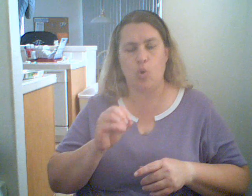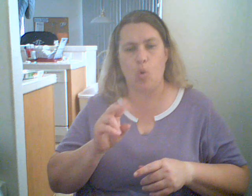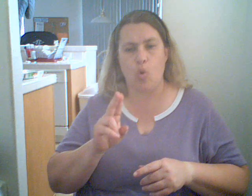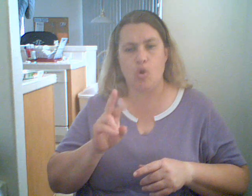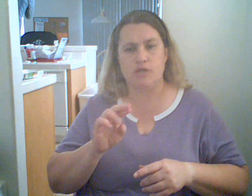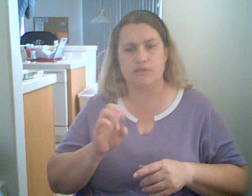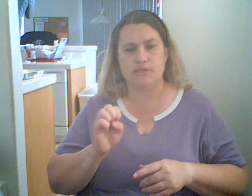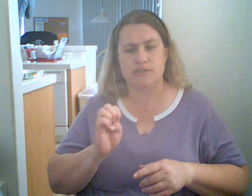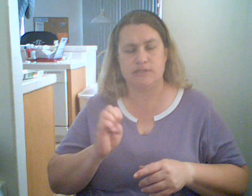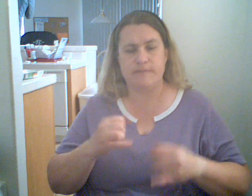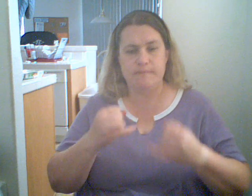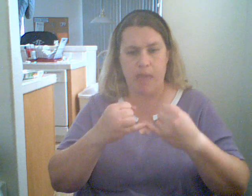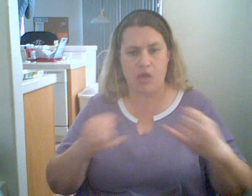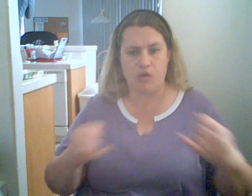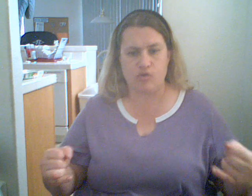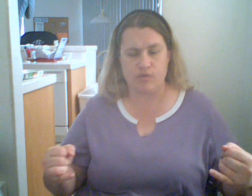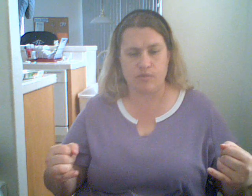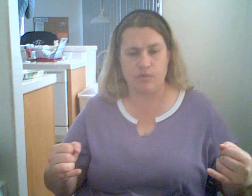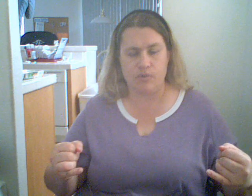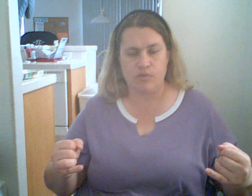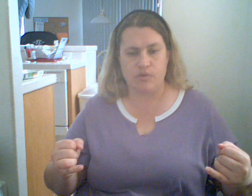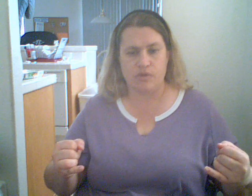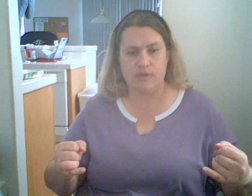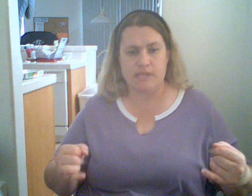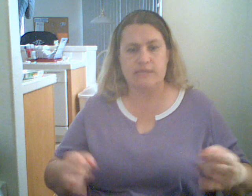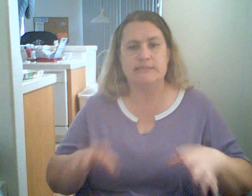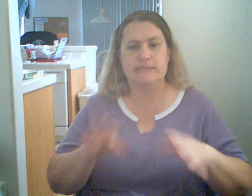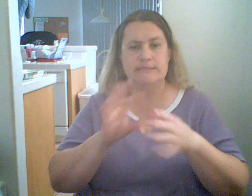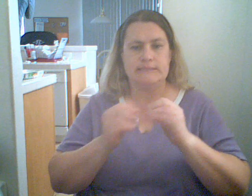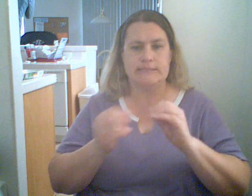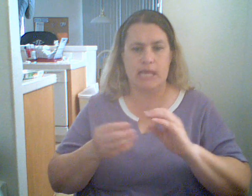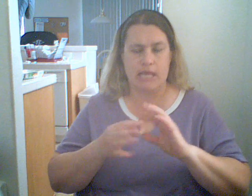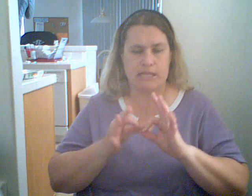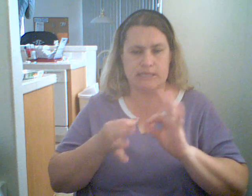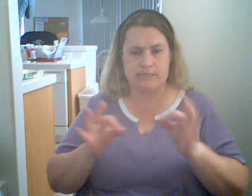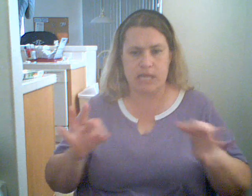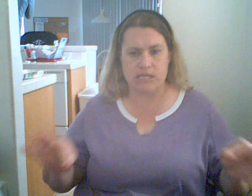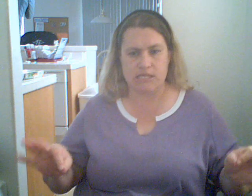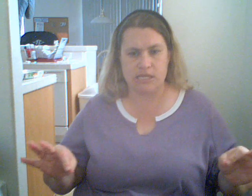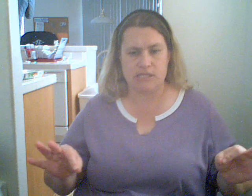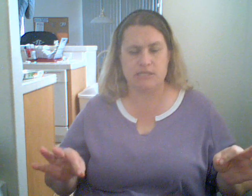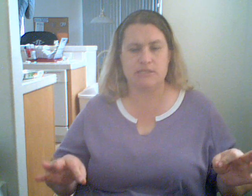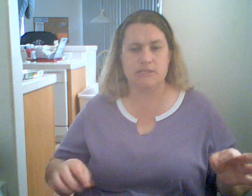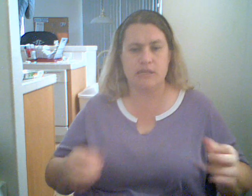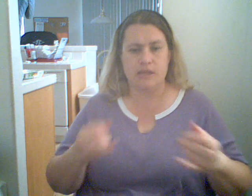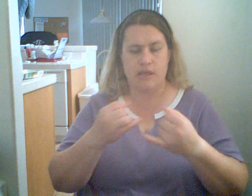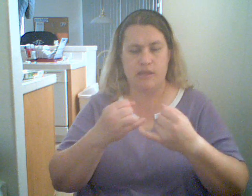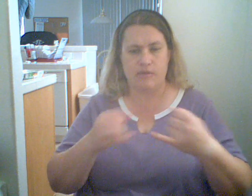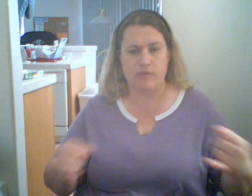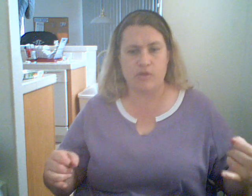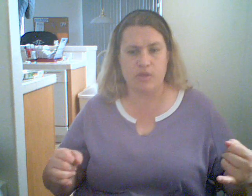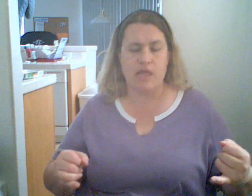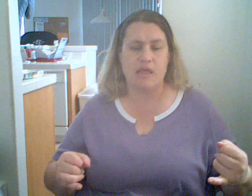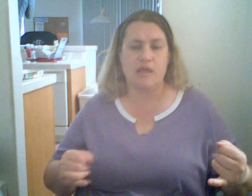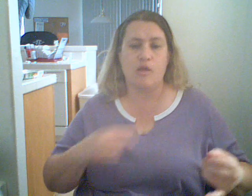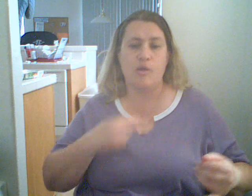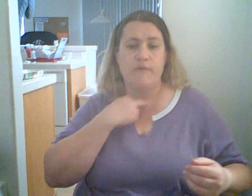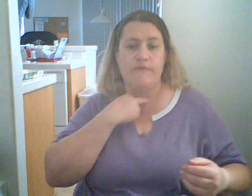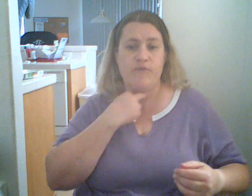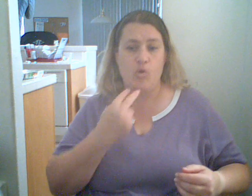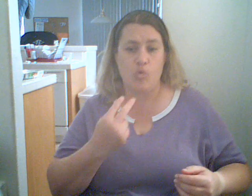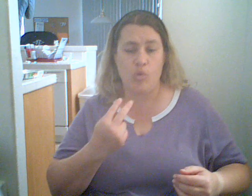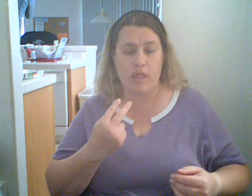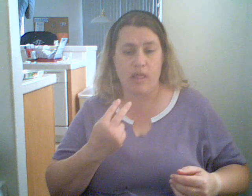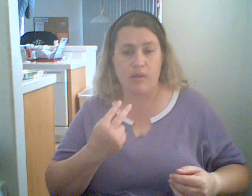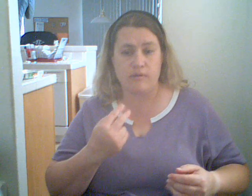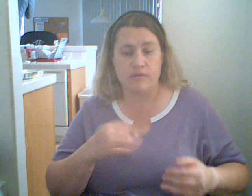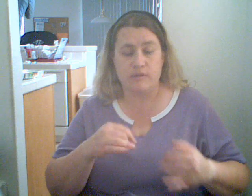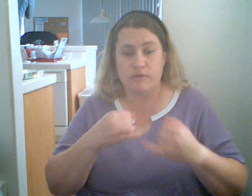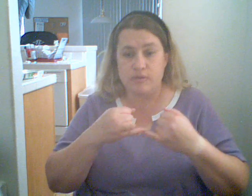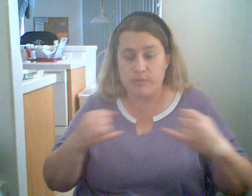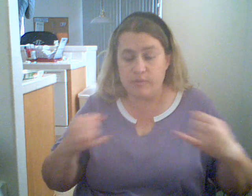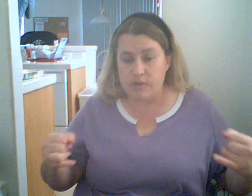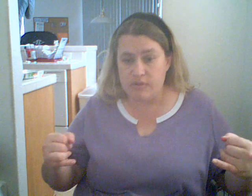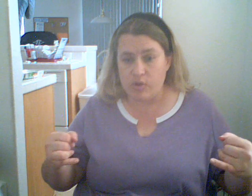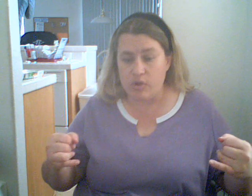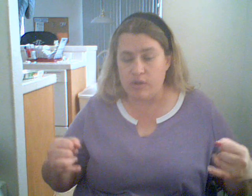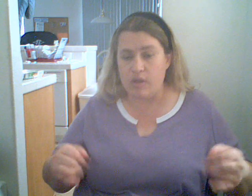recognizing sentence boundaries, inflection and intonation, selecting sign vocabulary